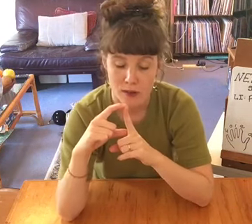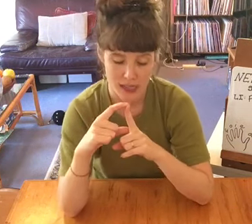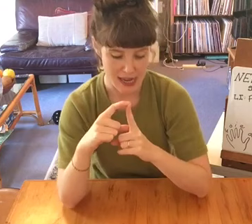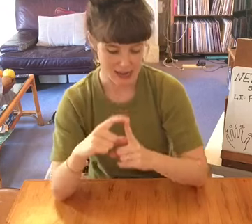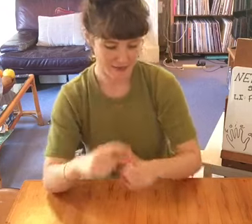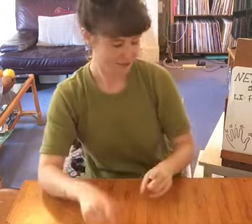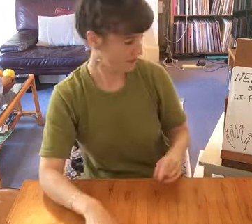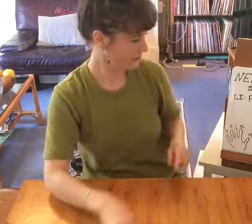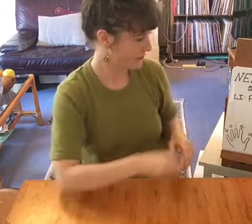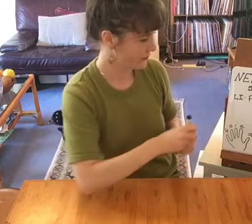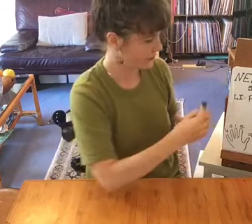D.